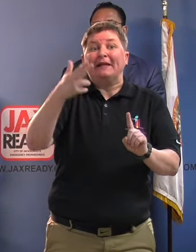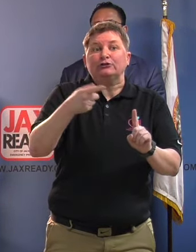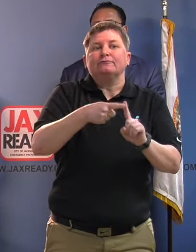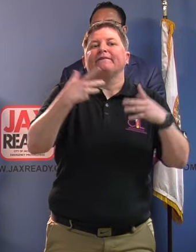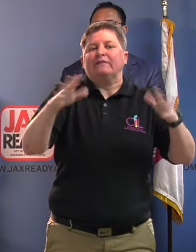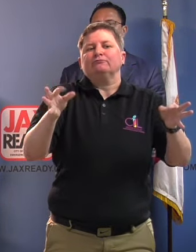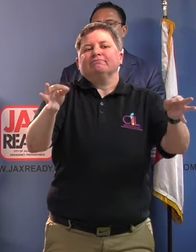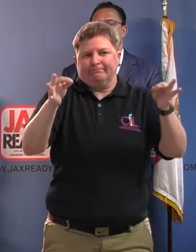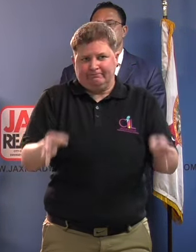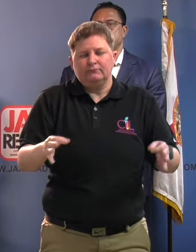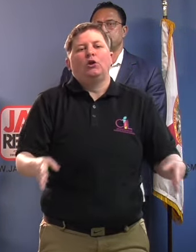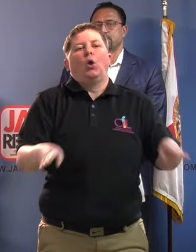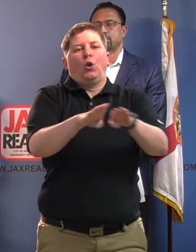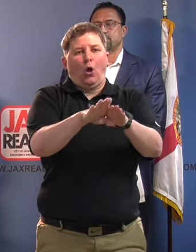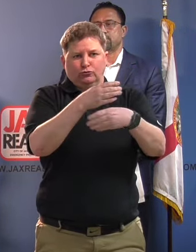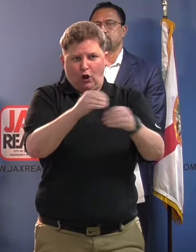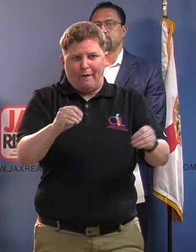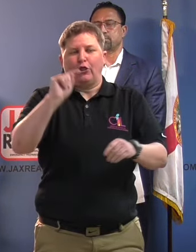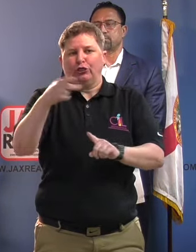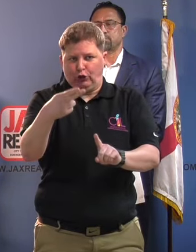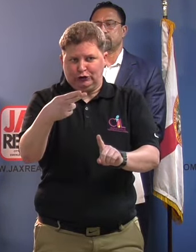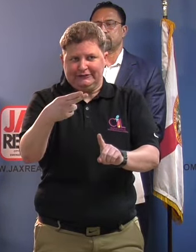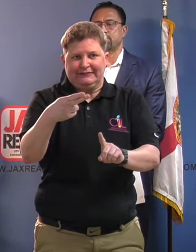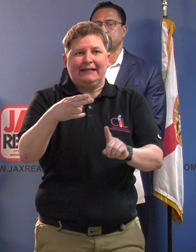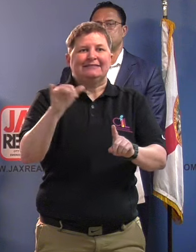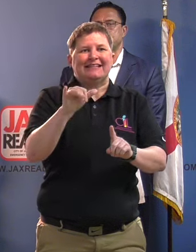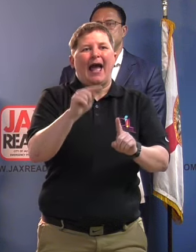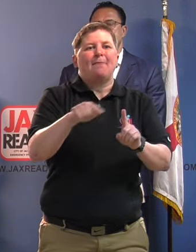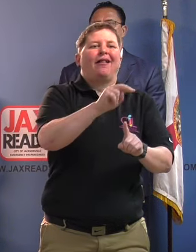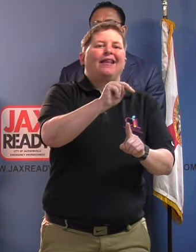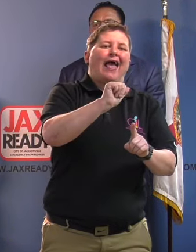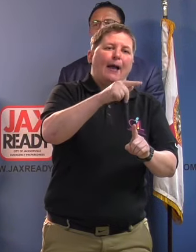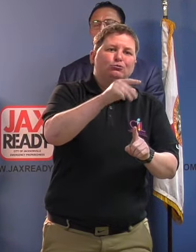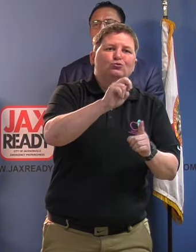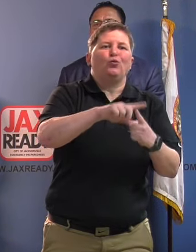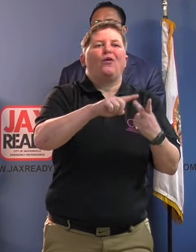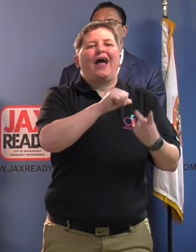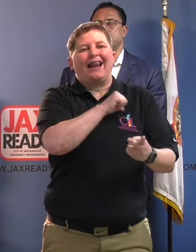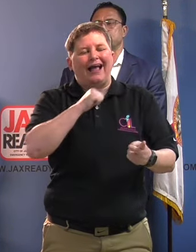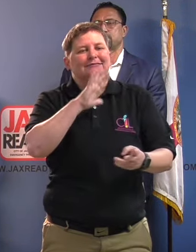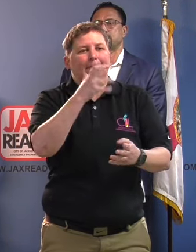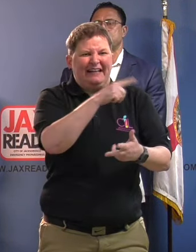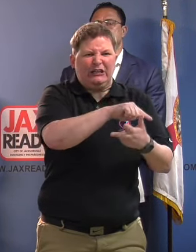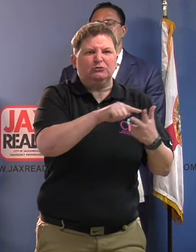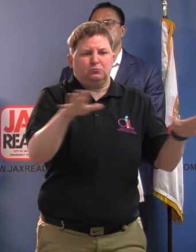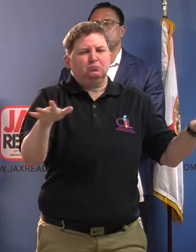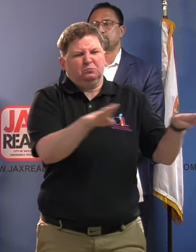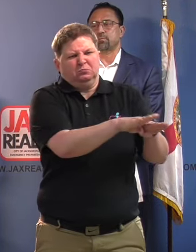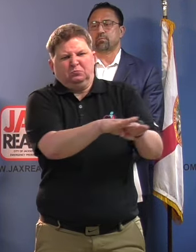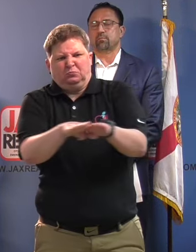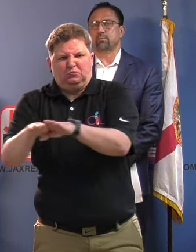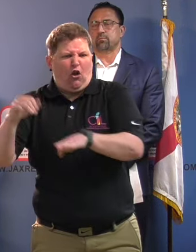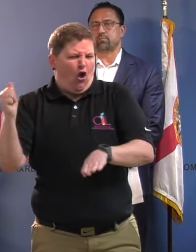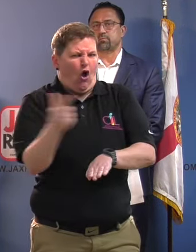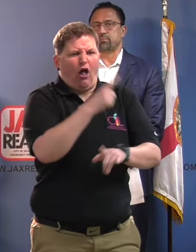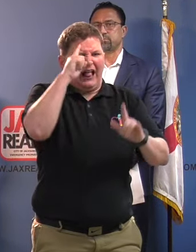on Thursday. Same for Neptune and Atlantic Beach. They all anticipate at this point that they'll be open on Friday. That call will be made as